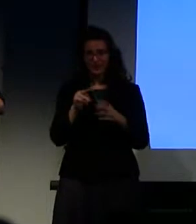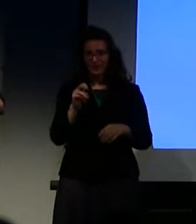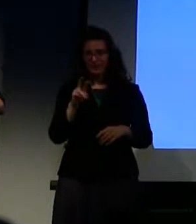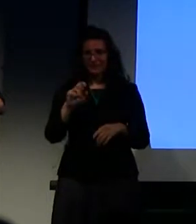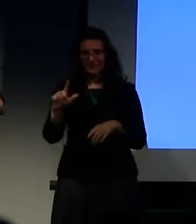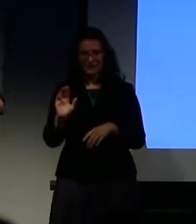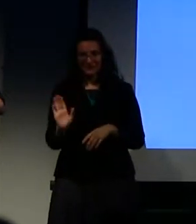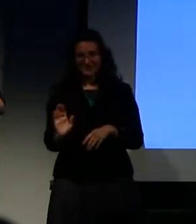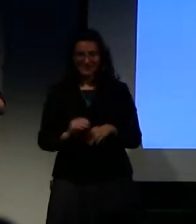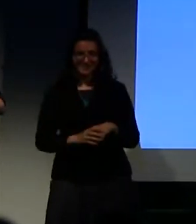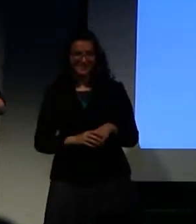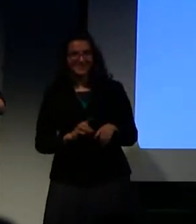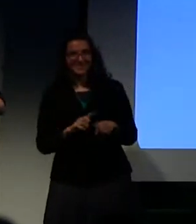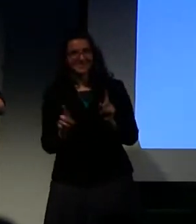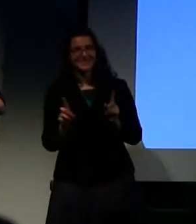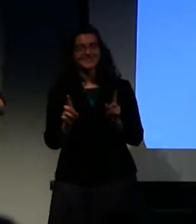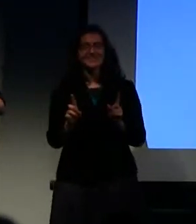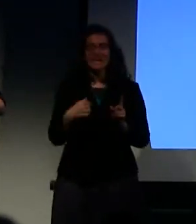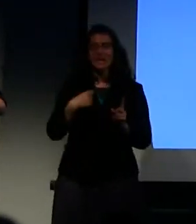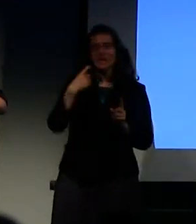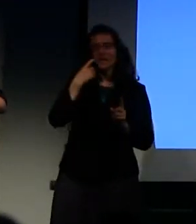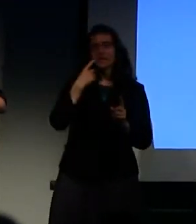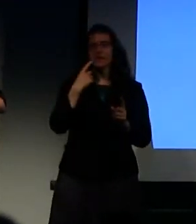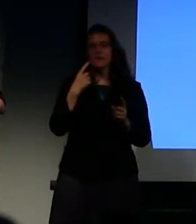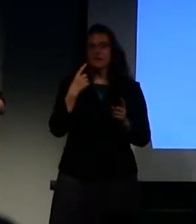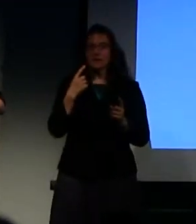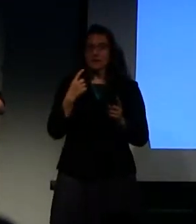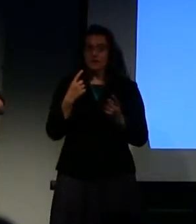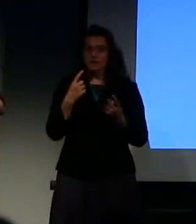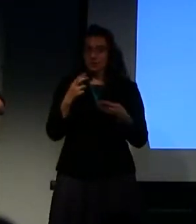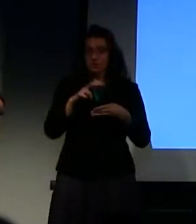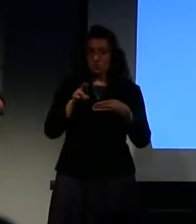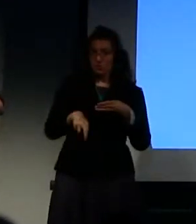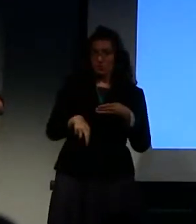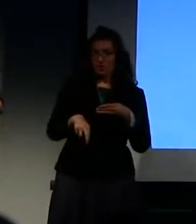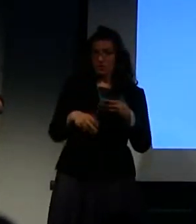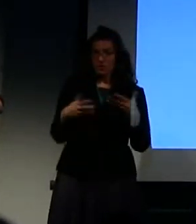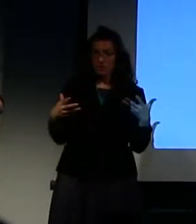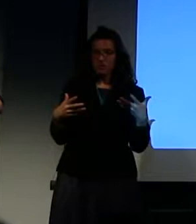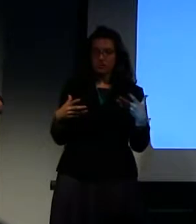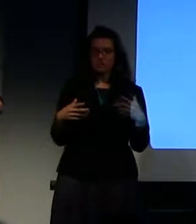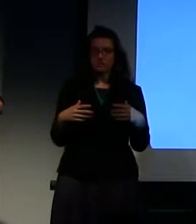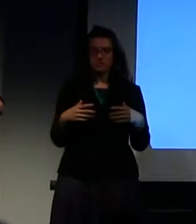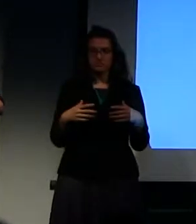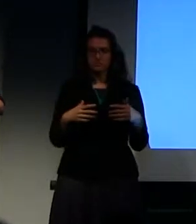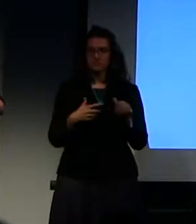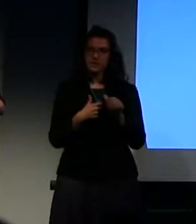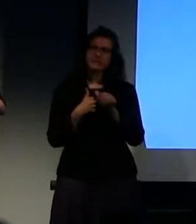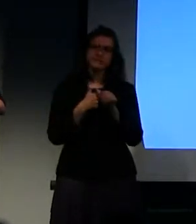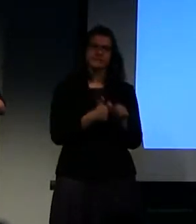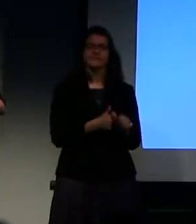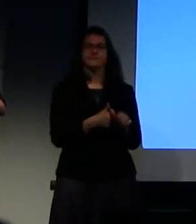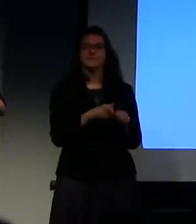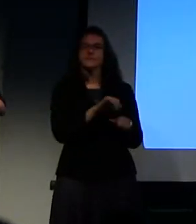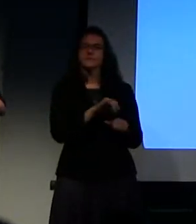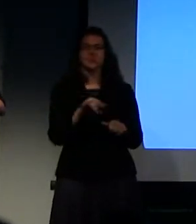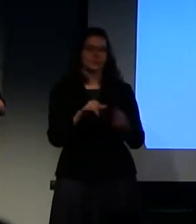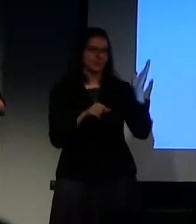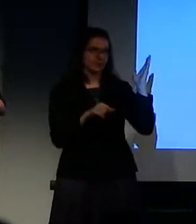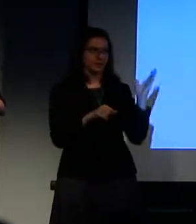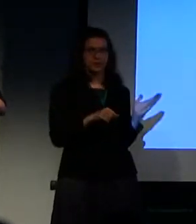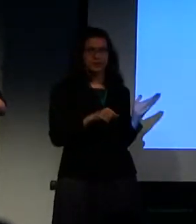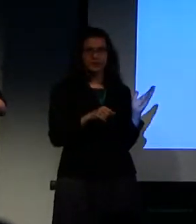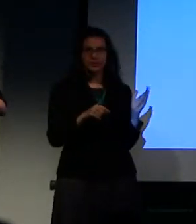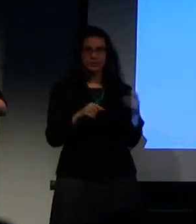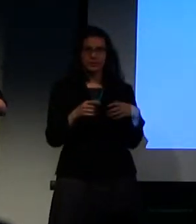But I think that what it does do, for me, it follows very much what you see up there. There'll be a word, and